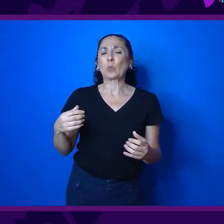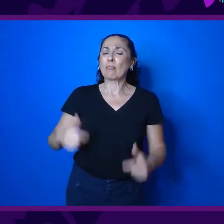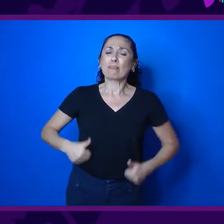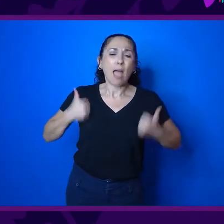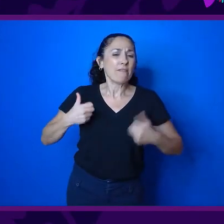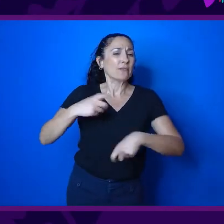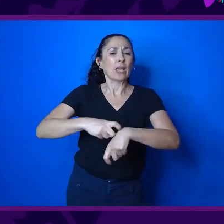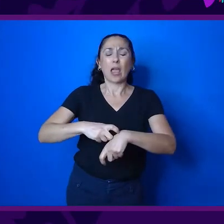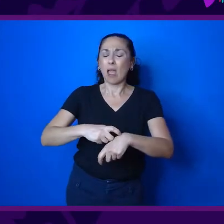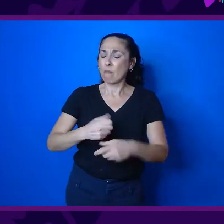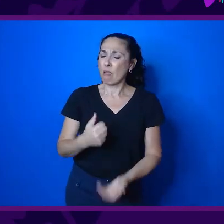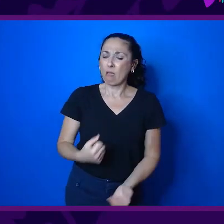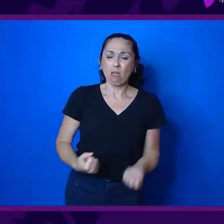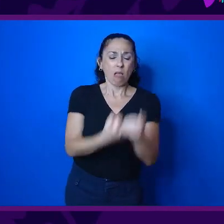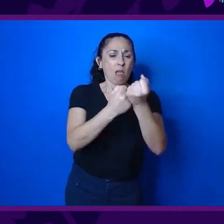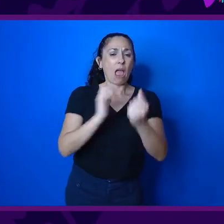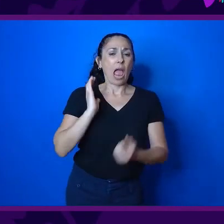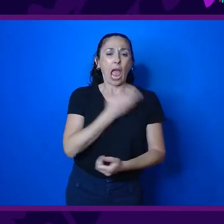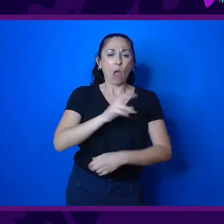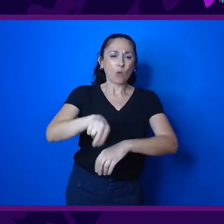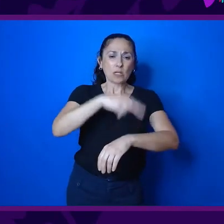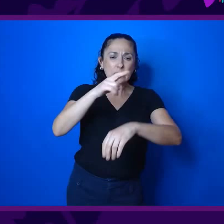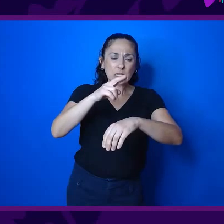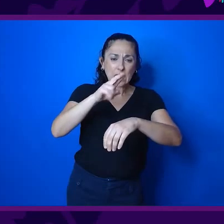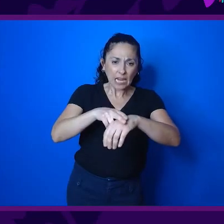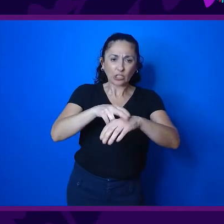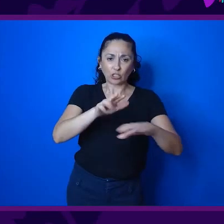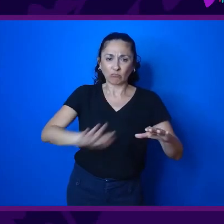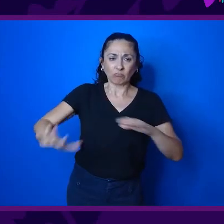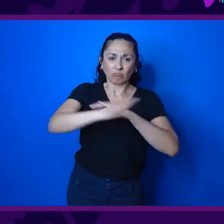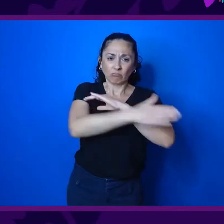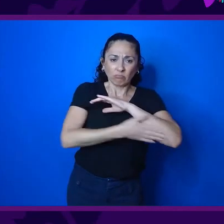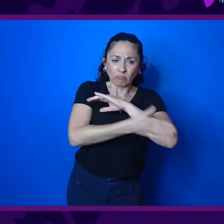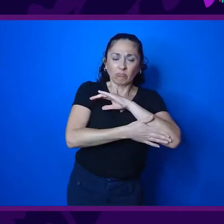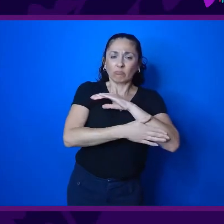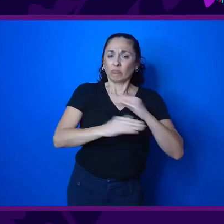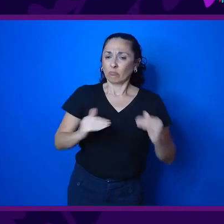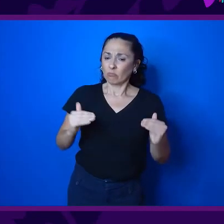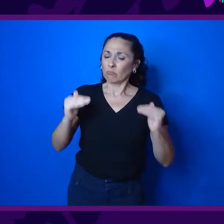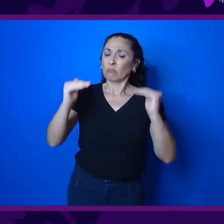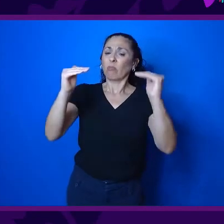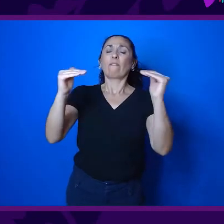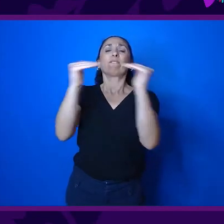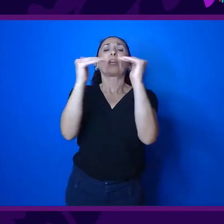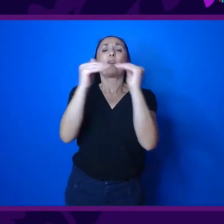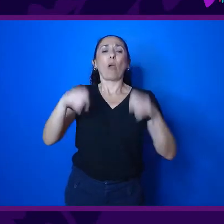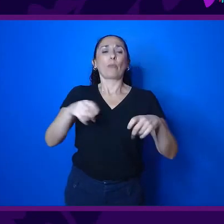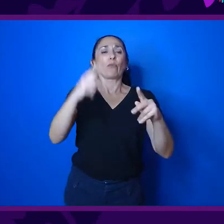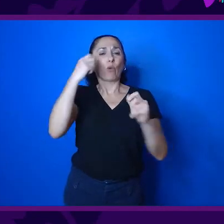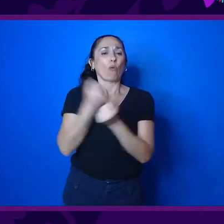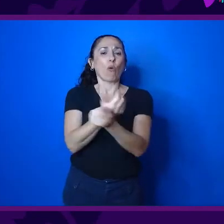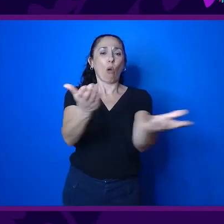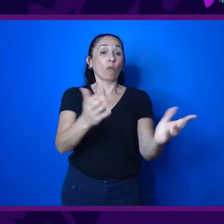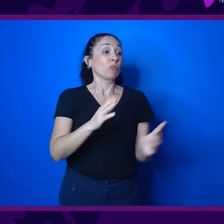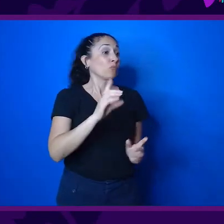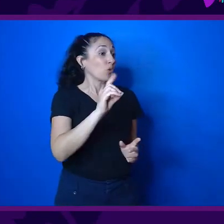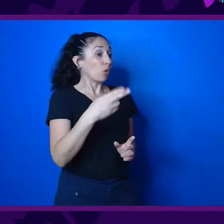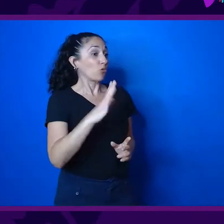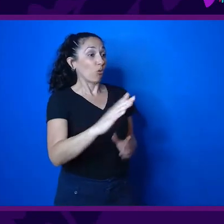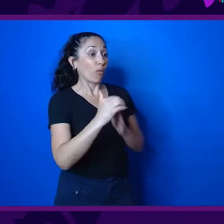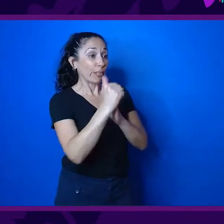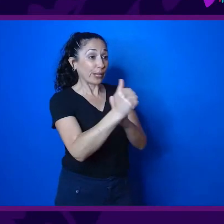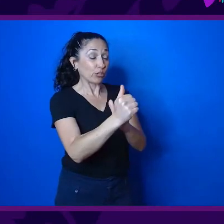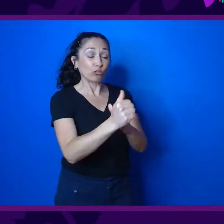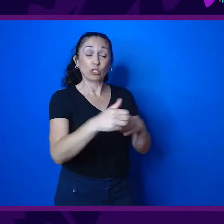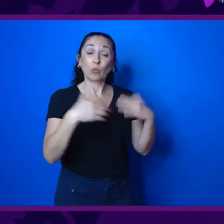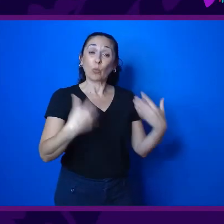toward equality, justice, and fair opportunities for all. Dolores, your leadership hasn't just raised the floor for wages and